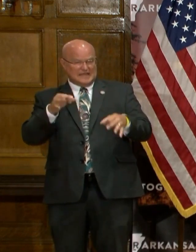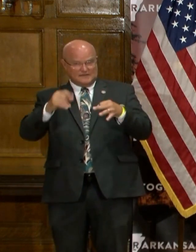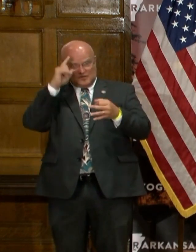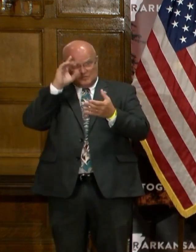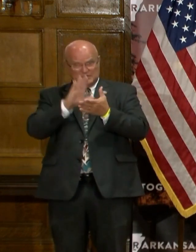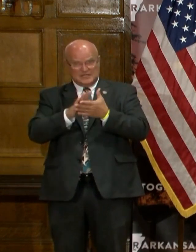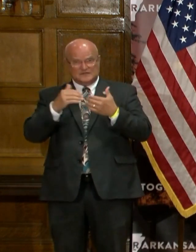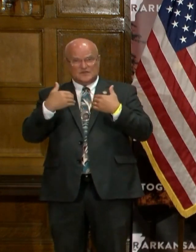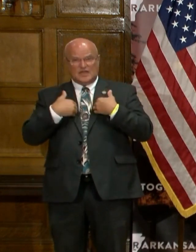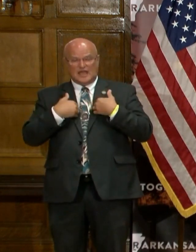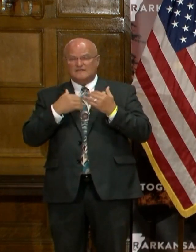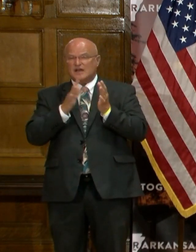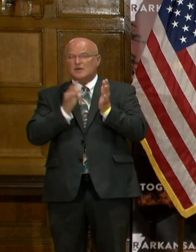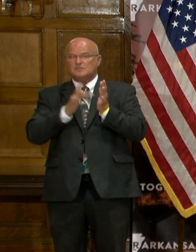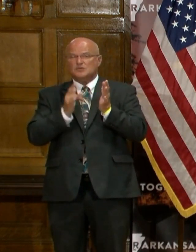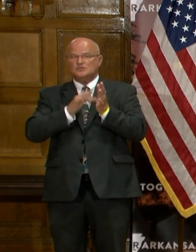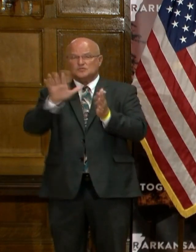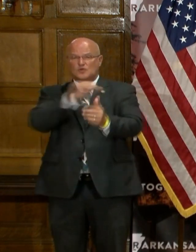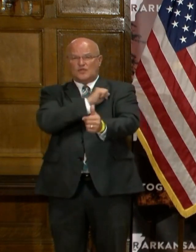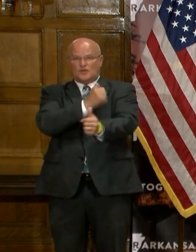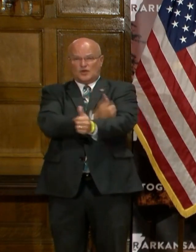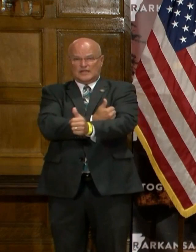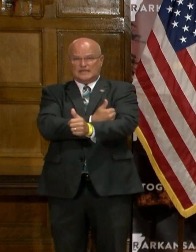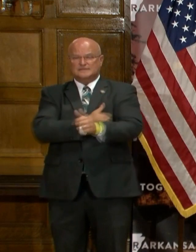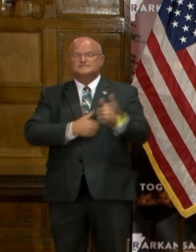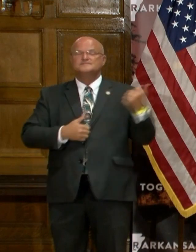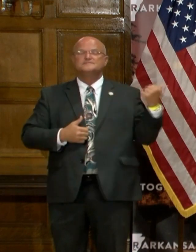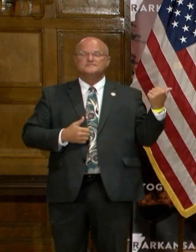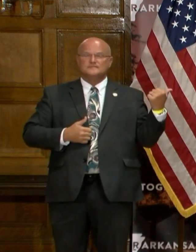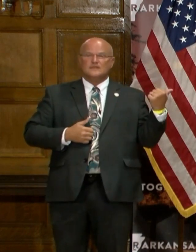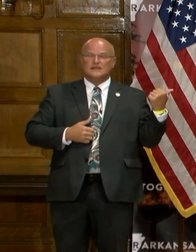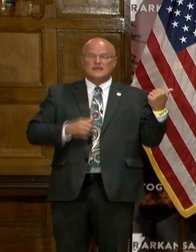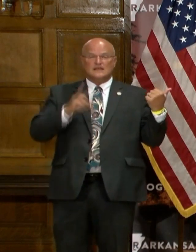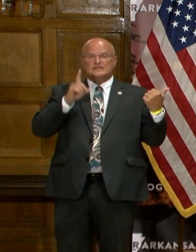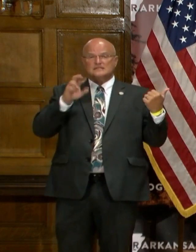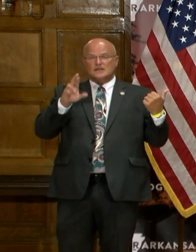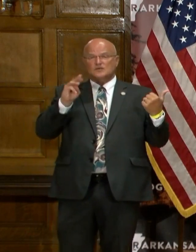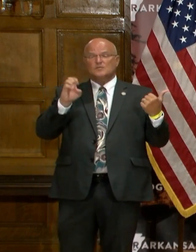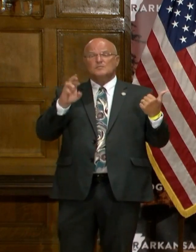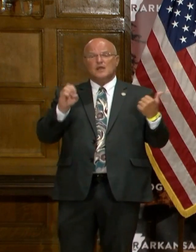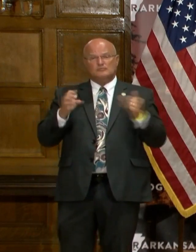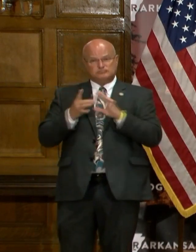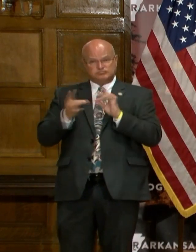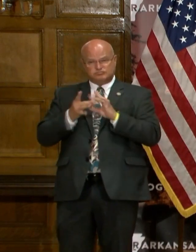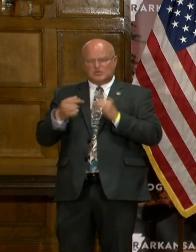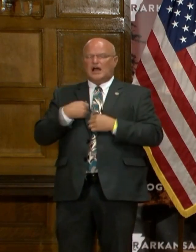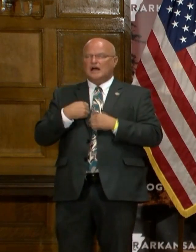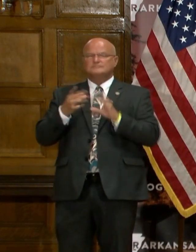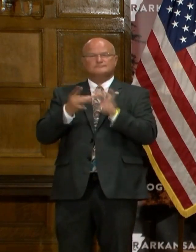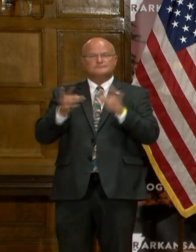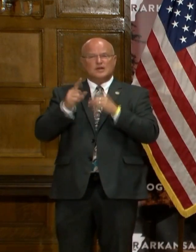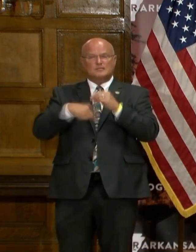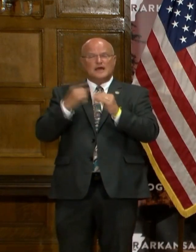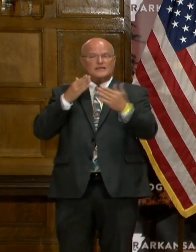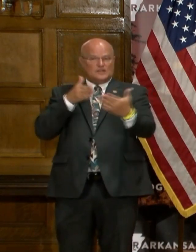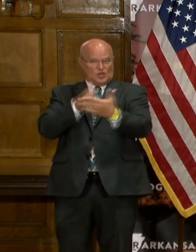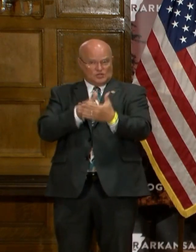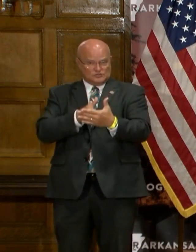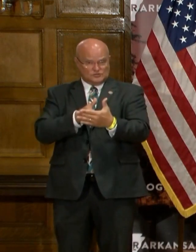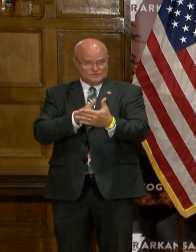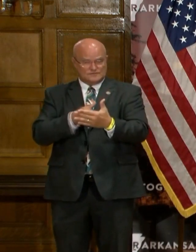believe you have abused your authority. Dr. Romero and I discussed this before. I'll be making the comment in reference to the